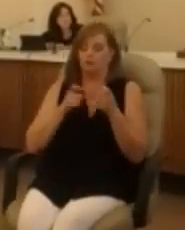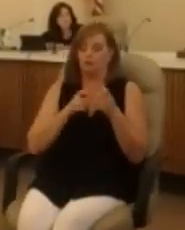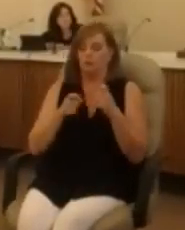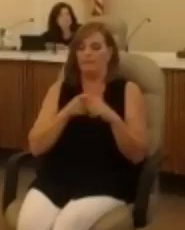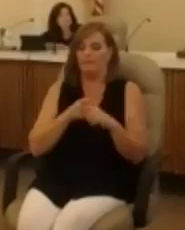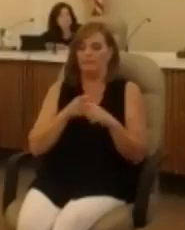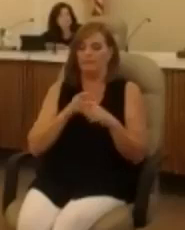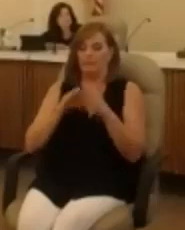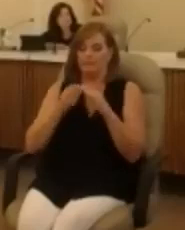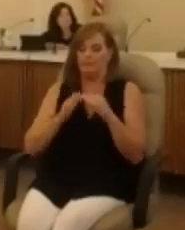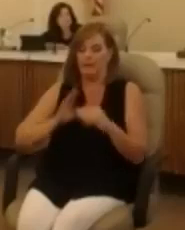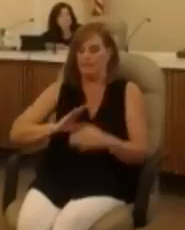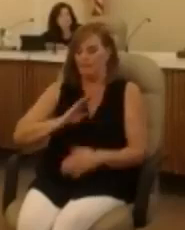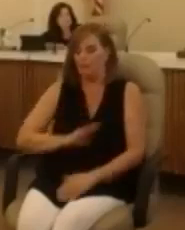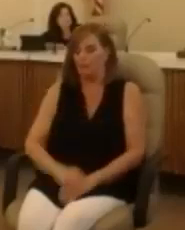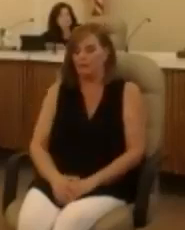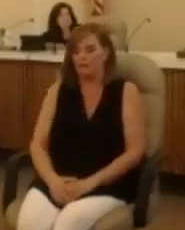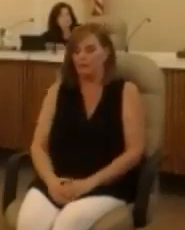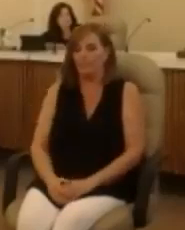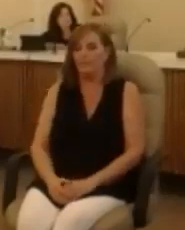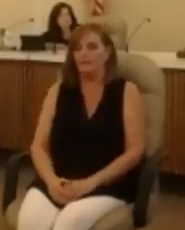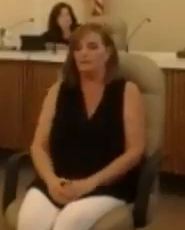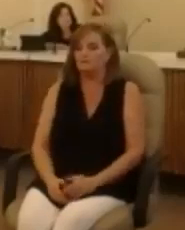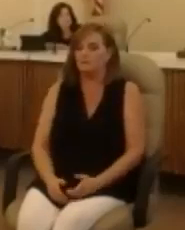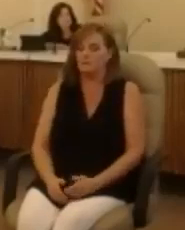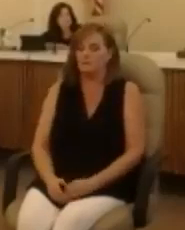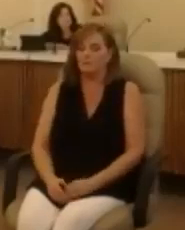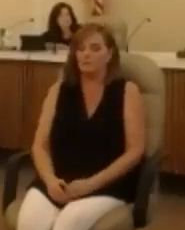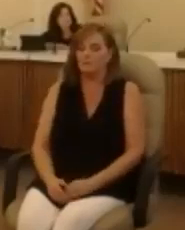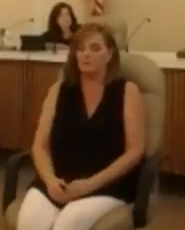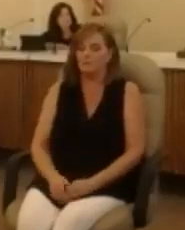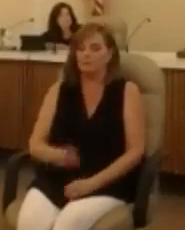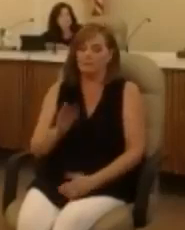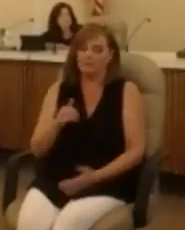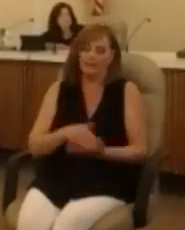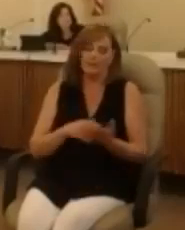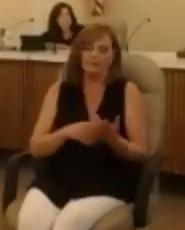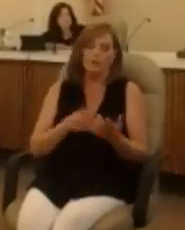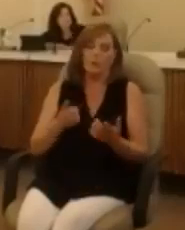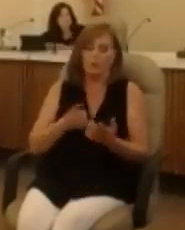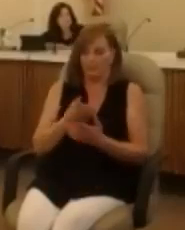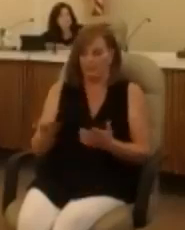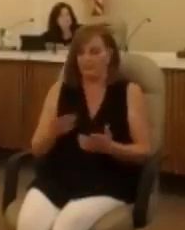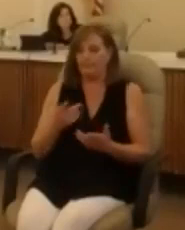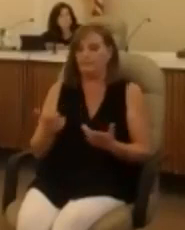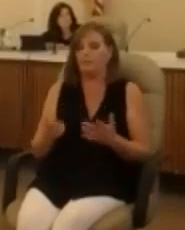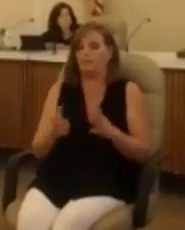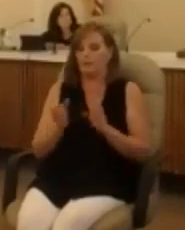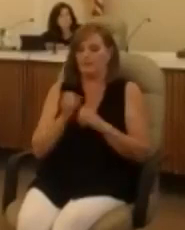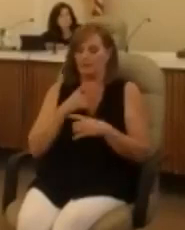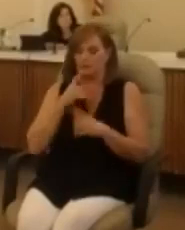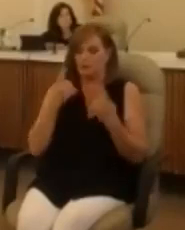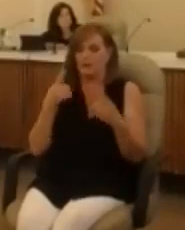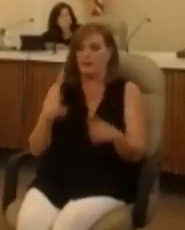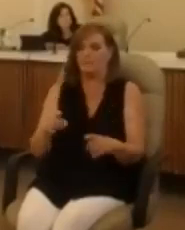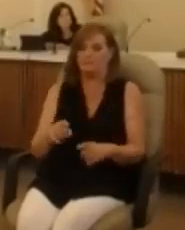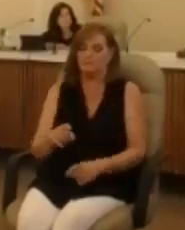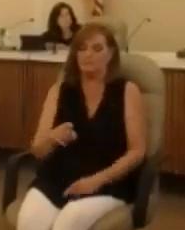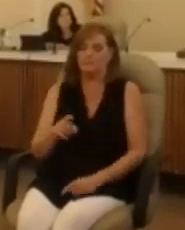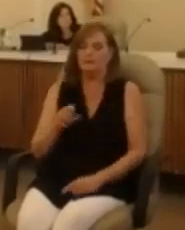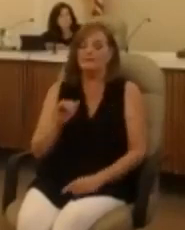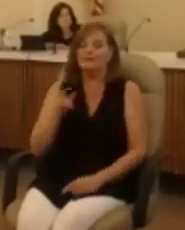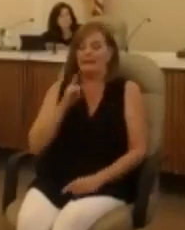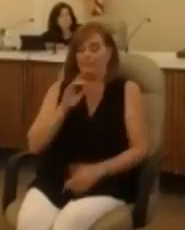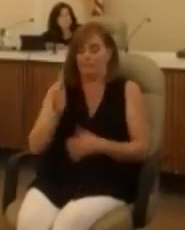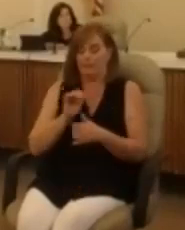So, and again, the idea is one of the things that we're going to stipulate in this resolution. If we decide to pass